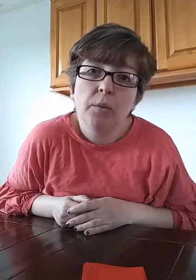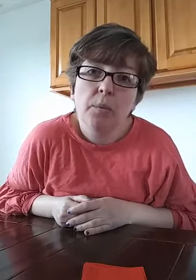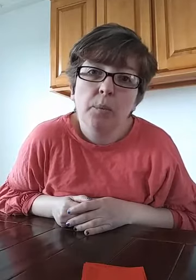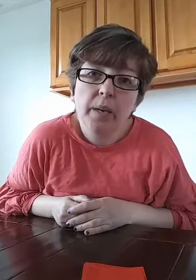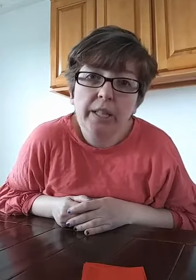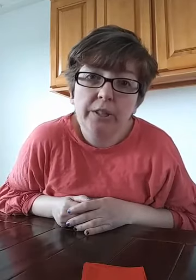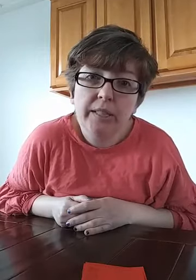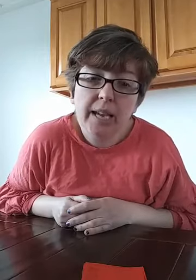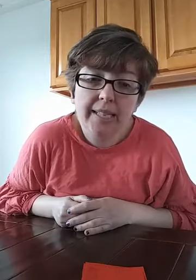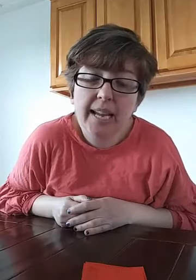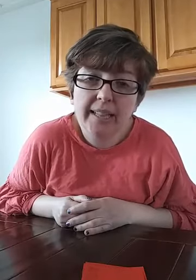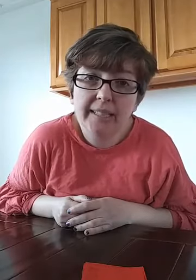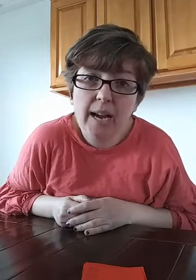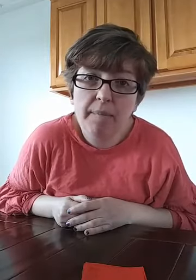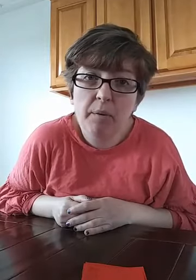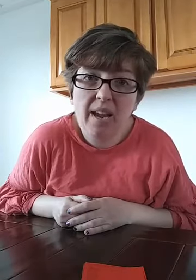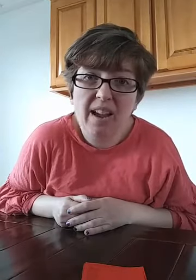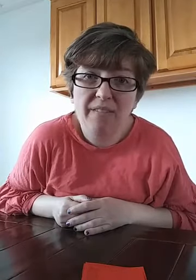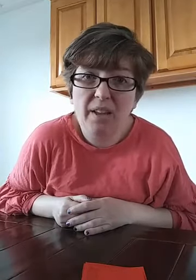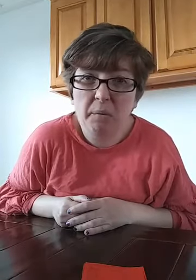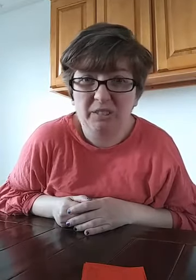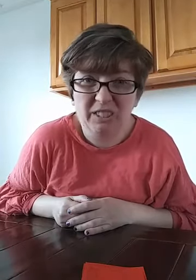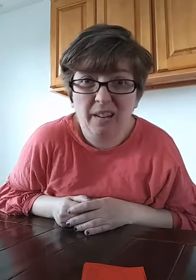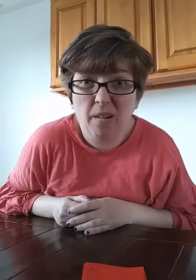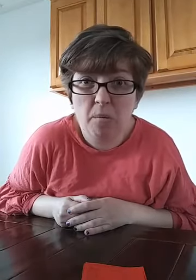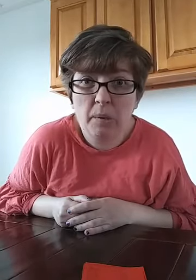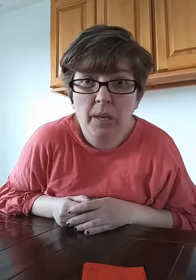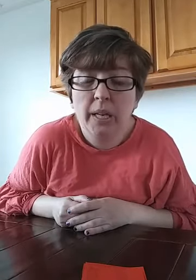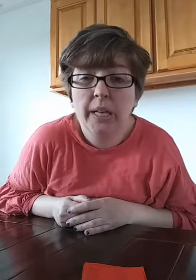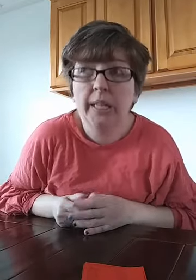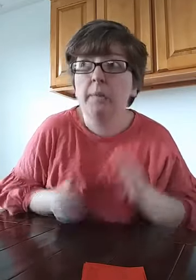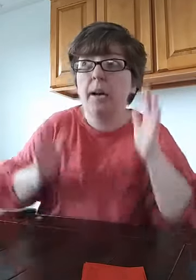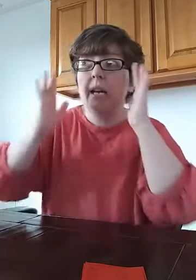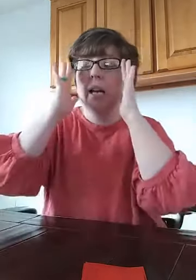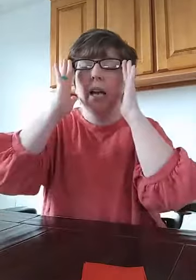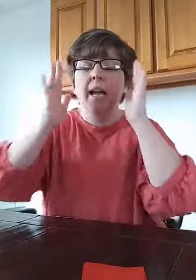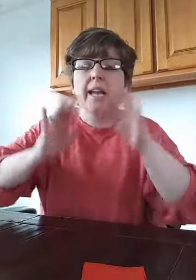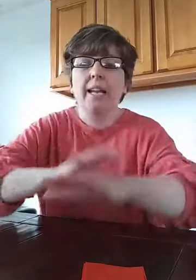we can take the time that we have now that we're stuck at home anyway and